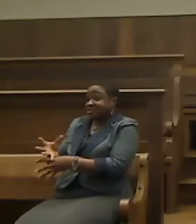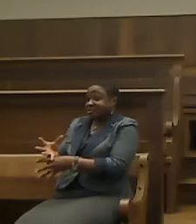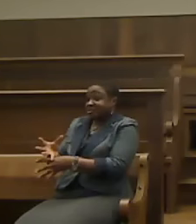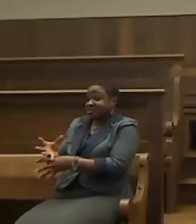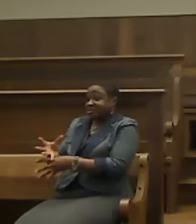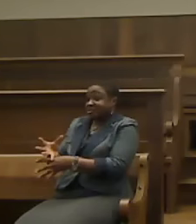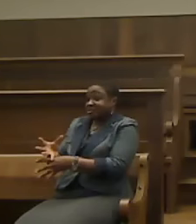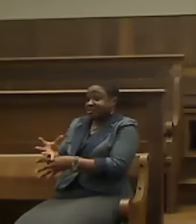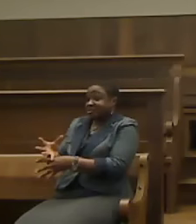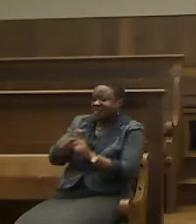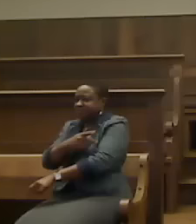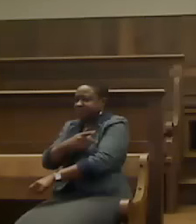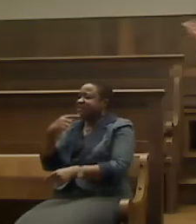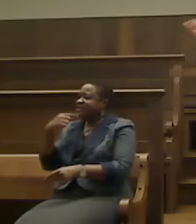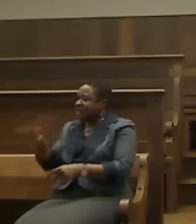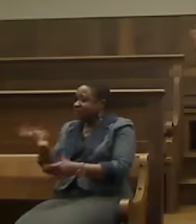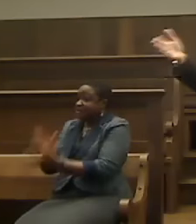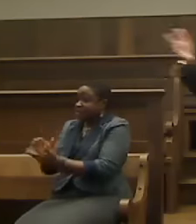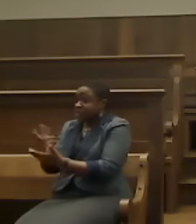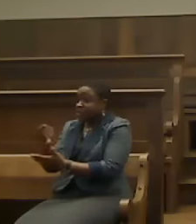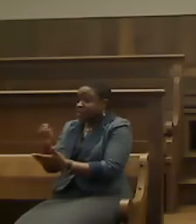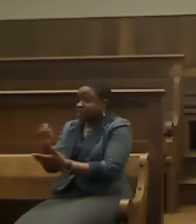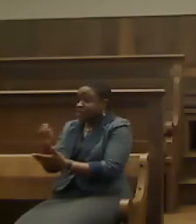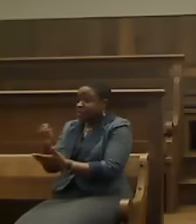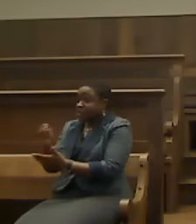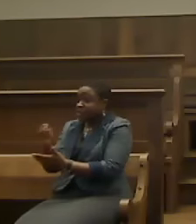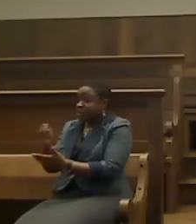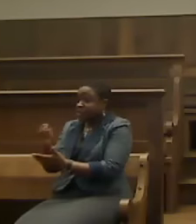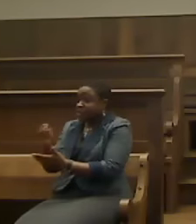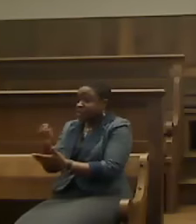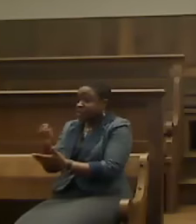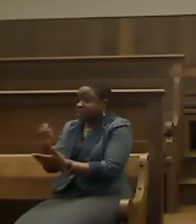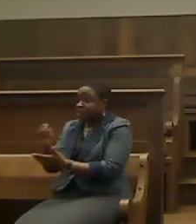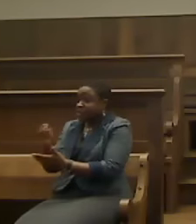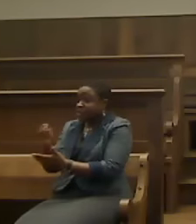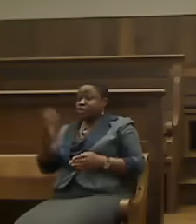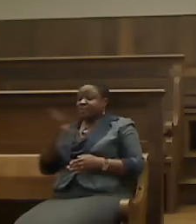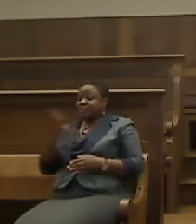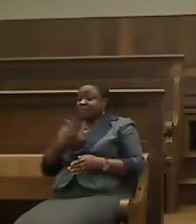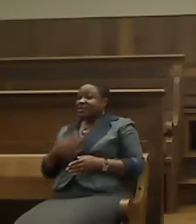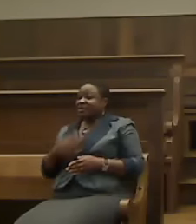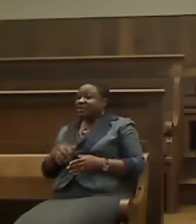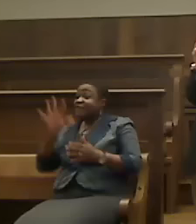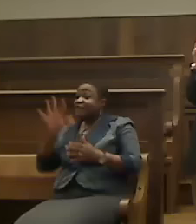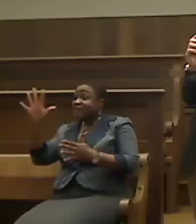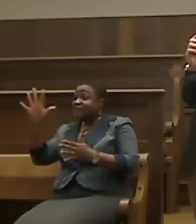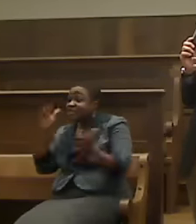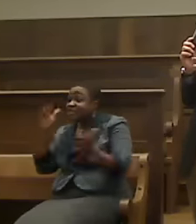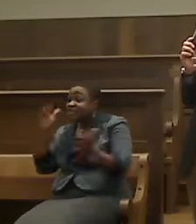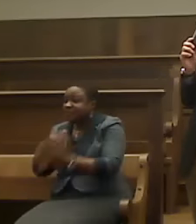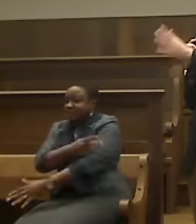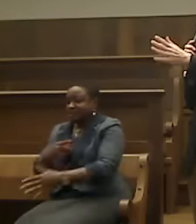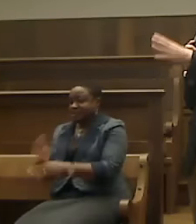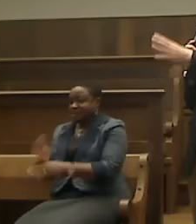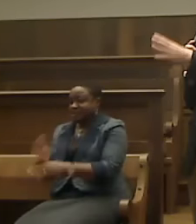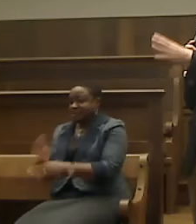to tell their patients to get off of GMOs. They see an immediate change. One person told me 5,000 patients got better when she put